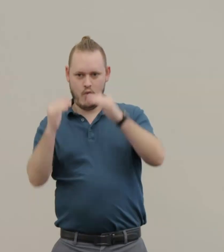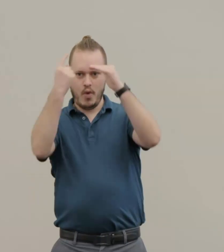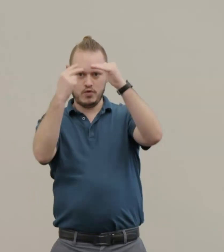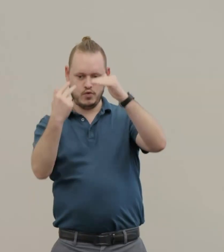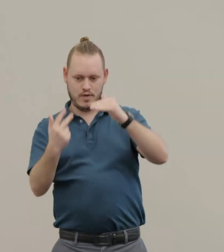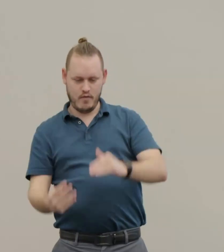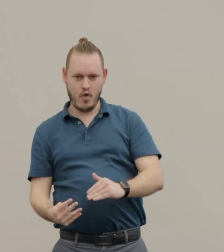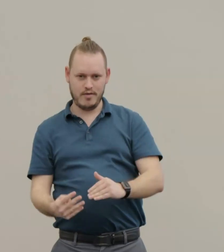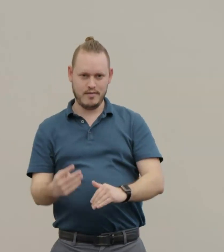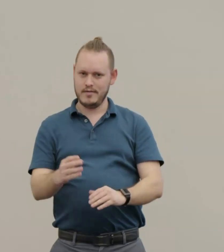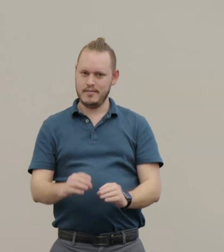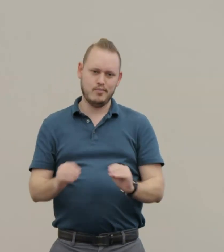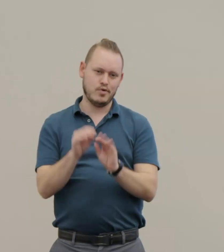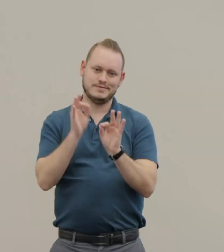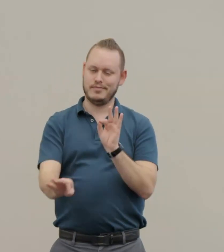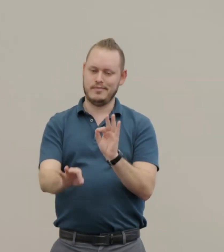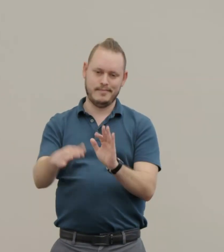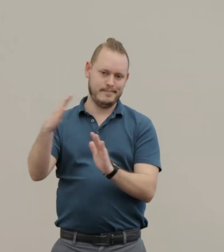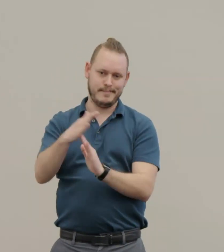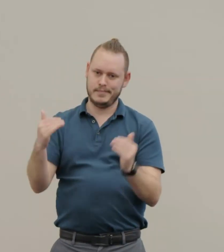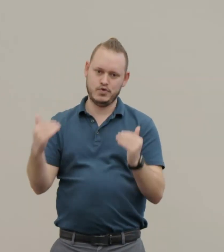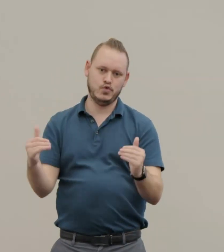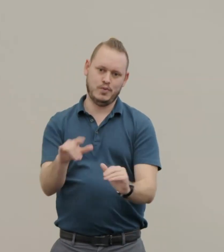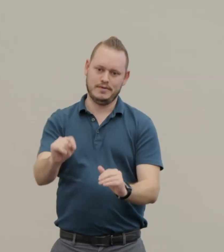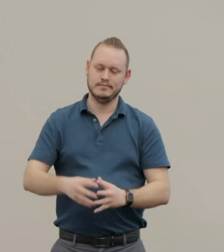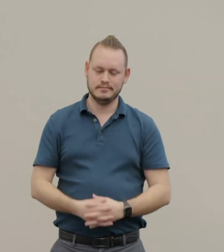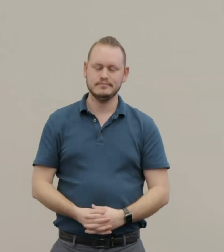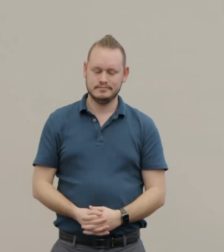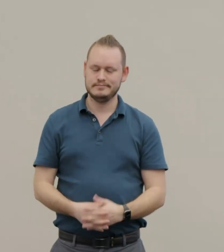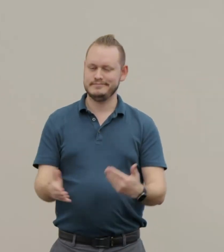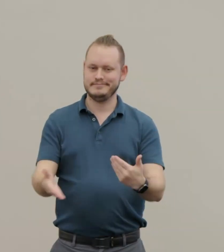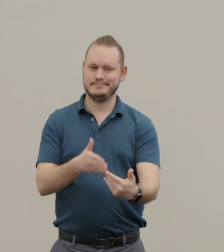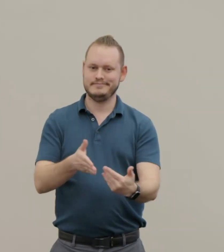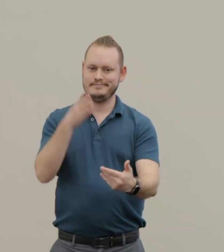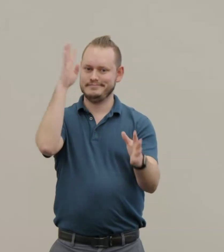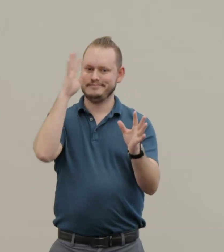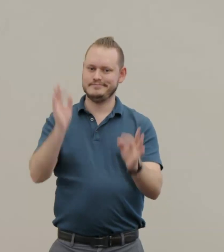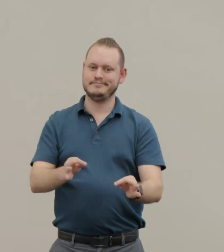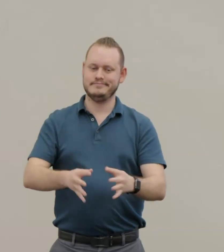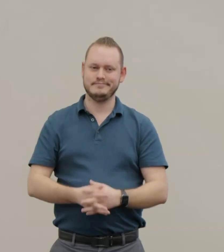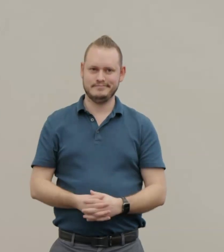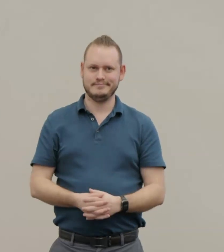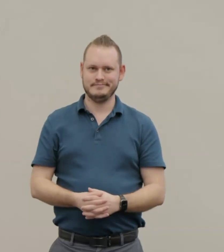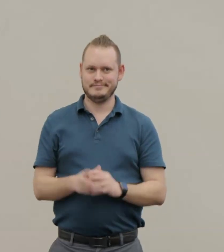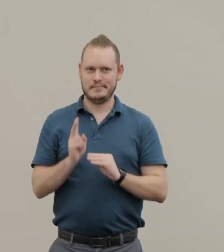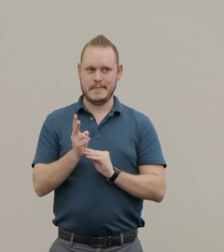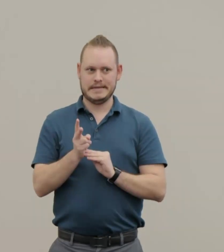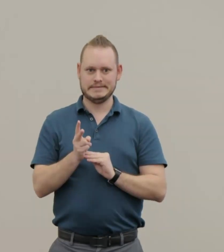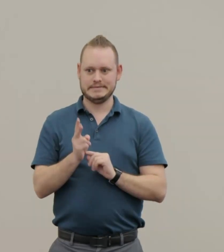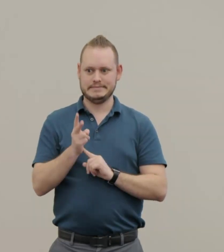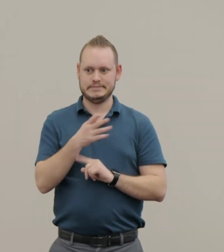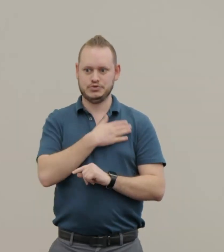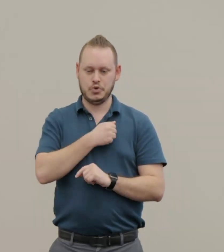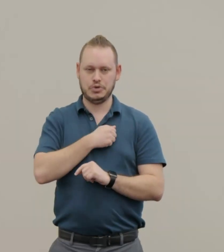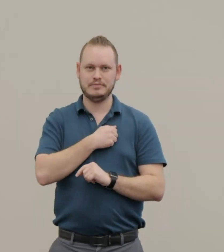right? Can't be much simpler. Just do it. Easy decisions. All right, got a couple minutes, sorry.